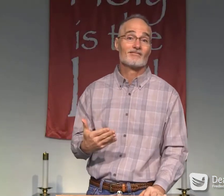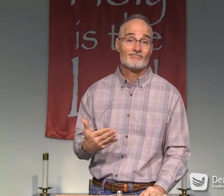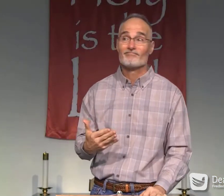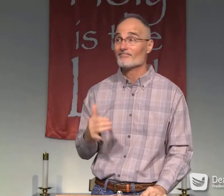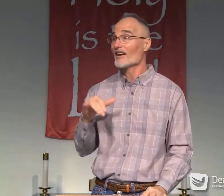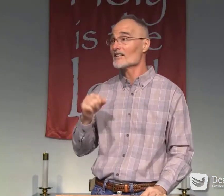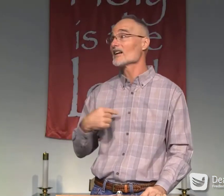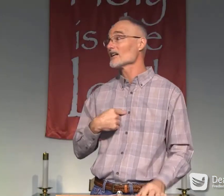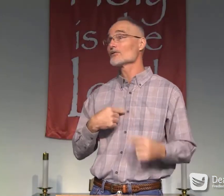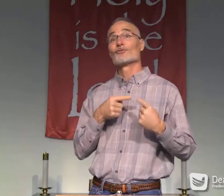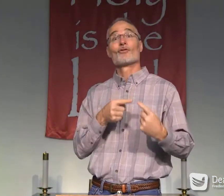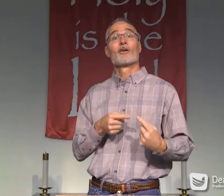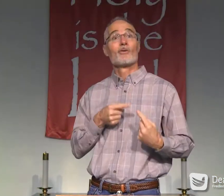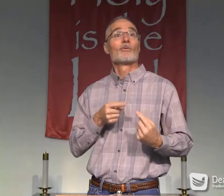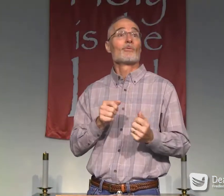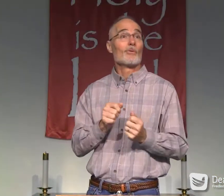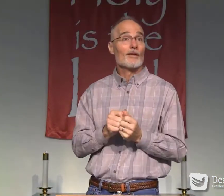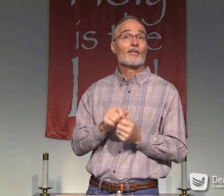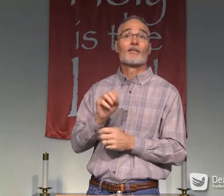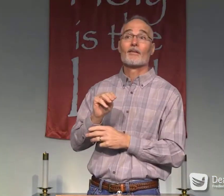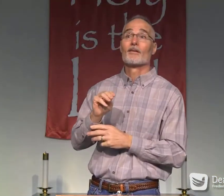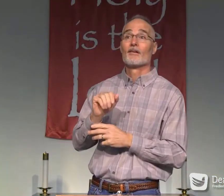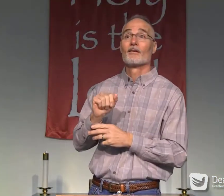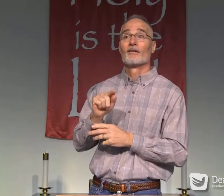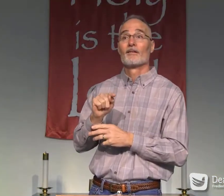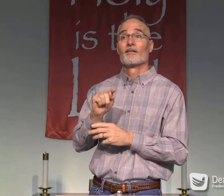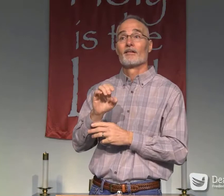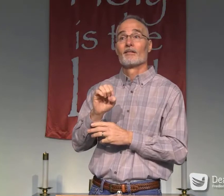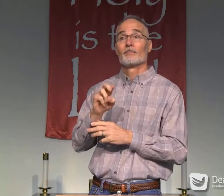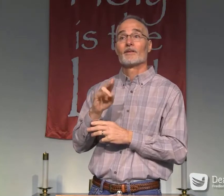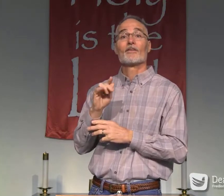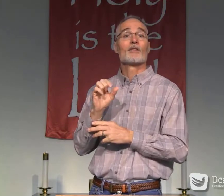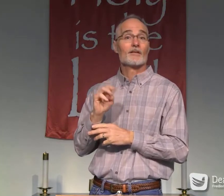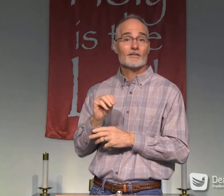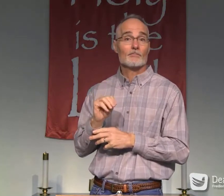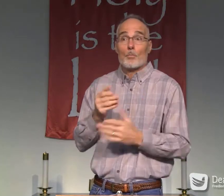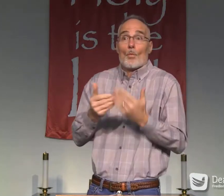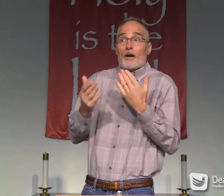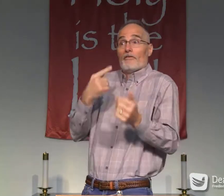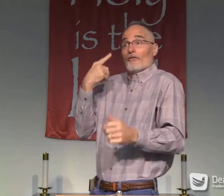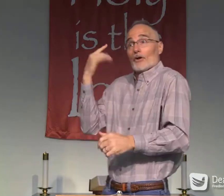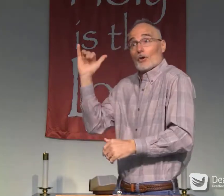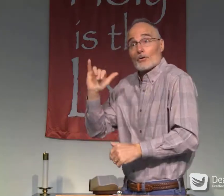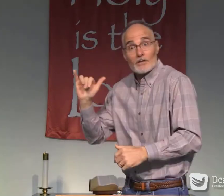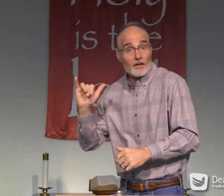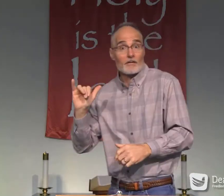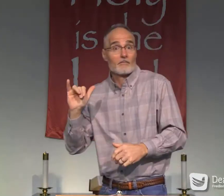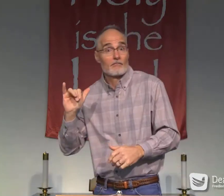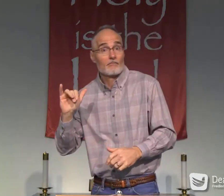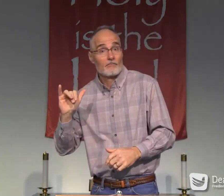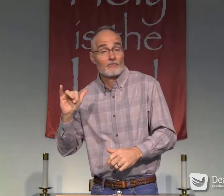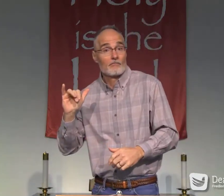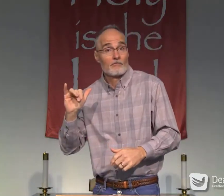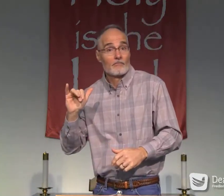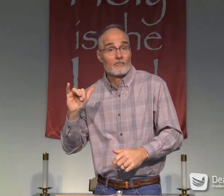We have to admit that we actually do struggle with materialism, whatever that may look